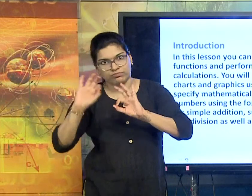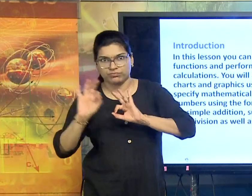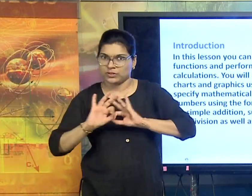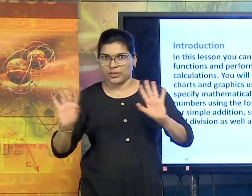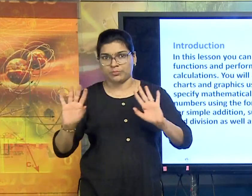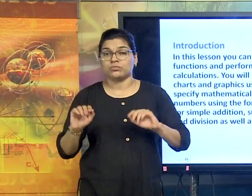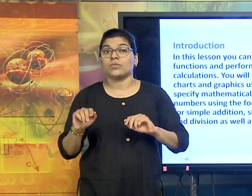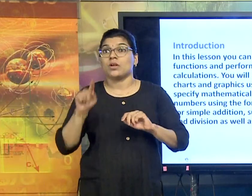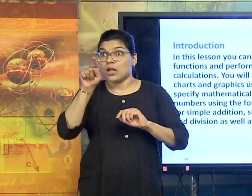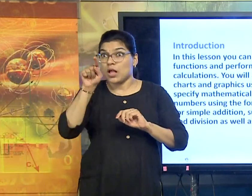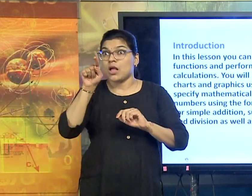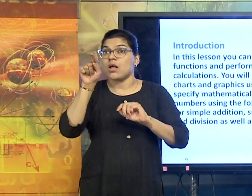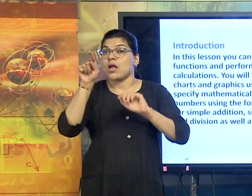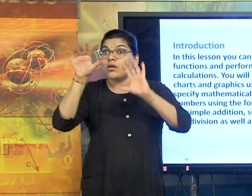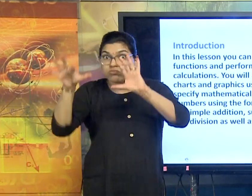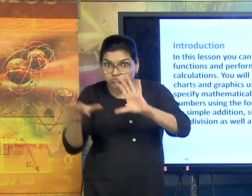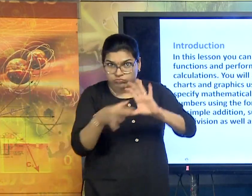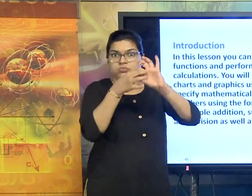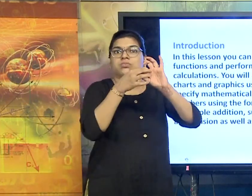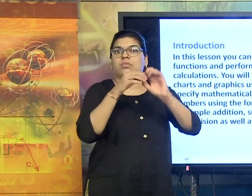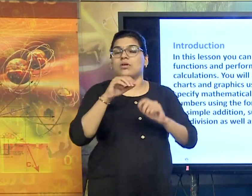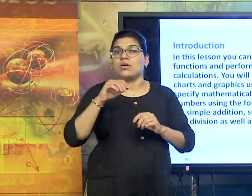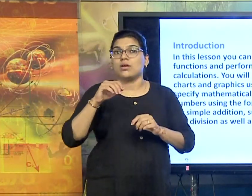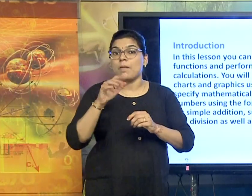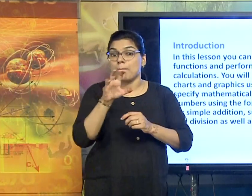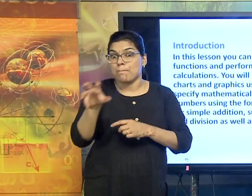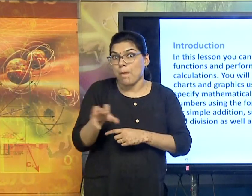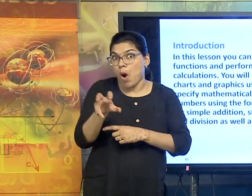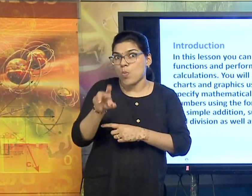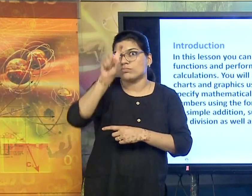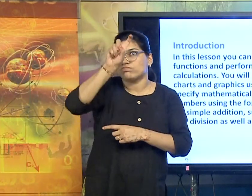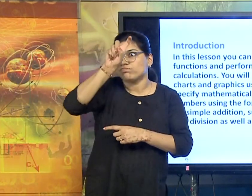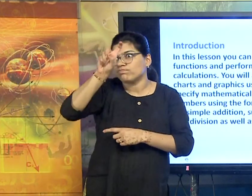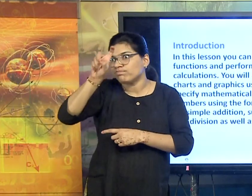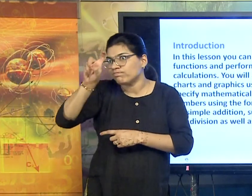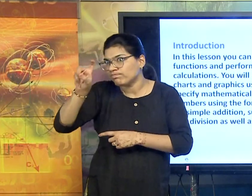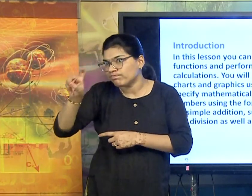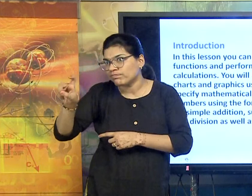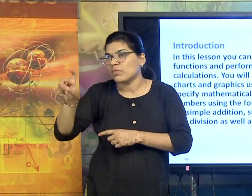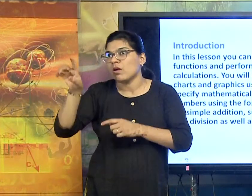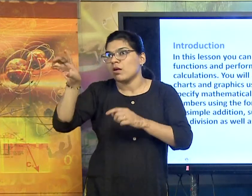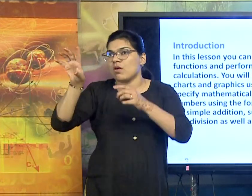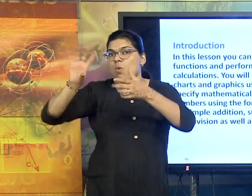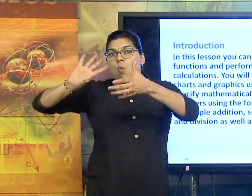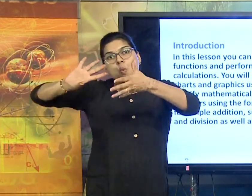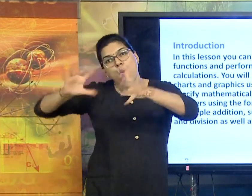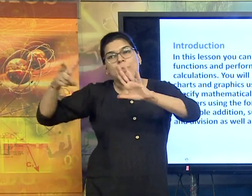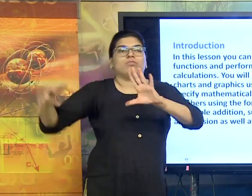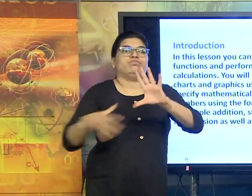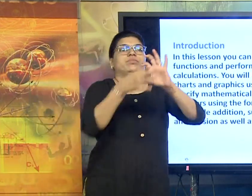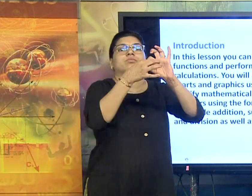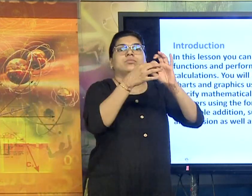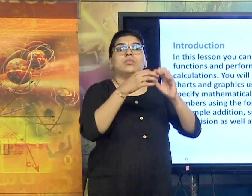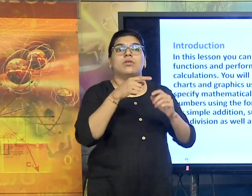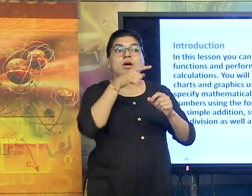subject, he can also do the calculation, he can also use the mouse for making